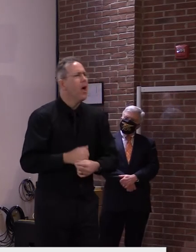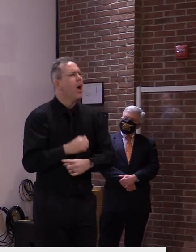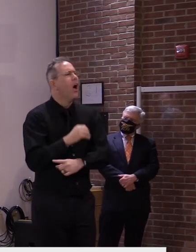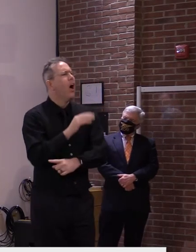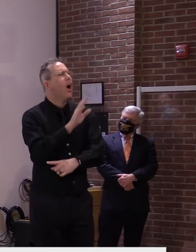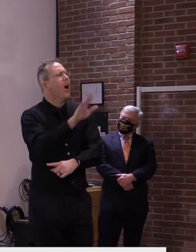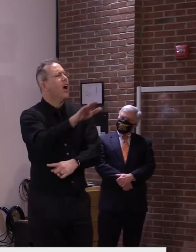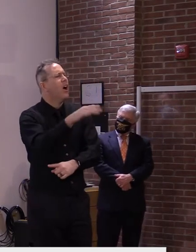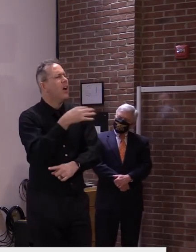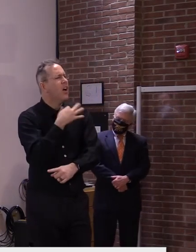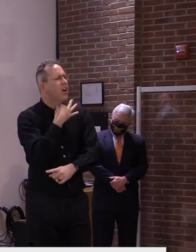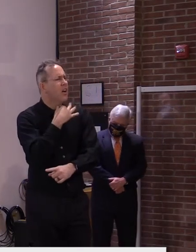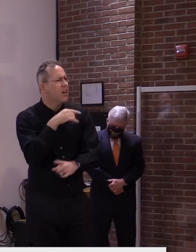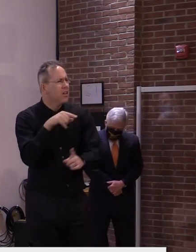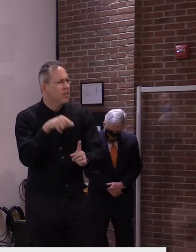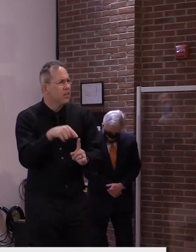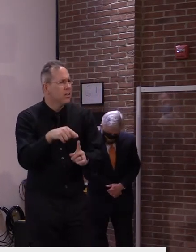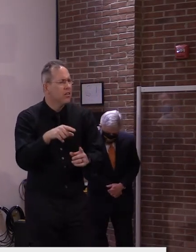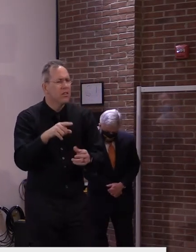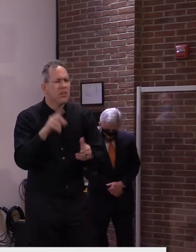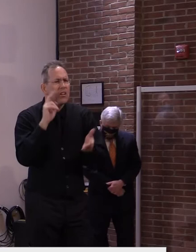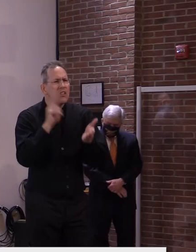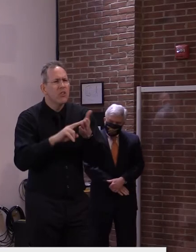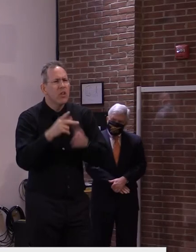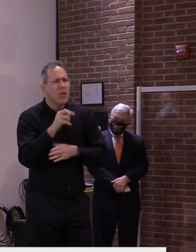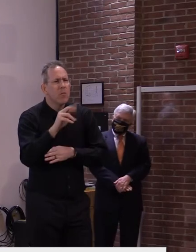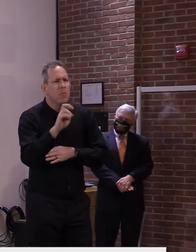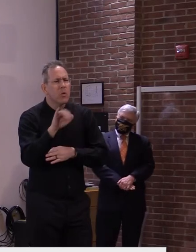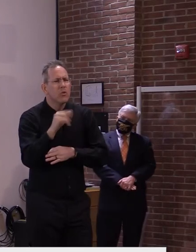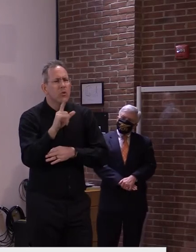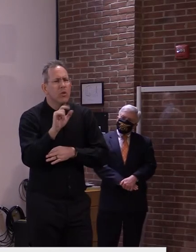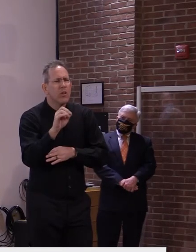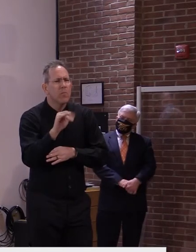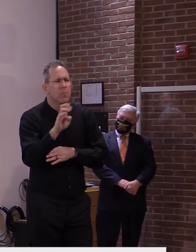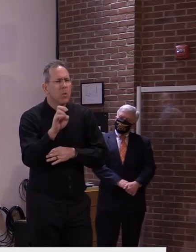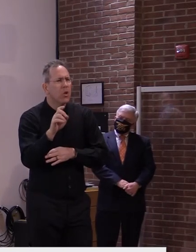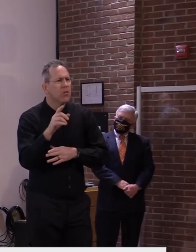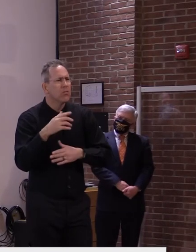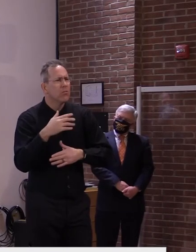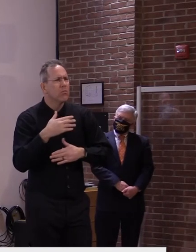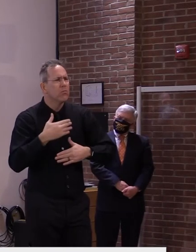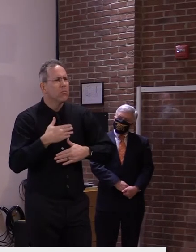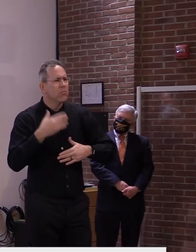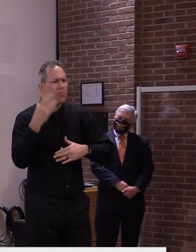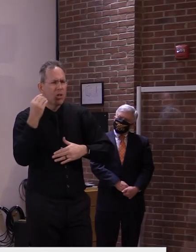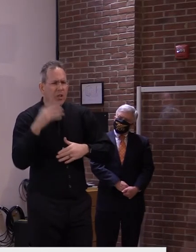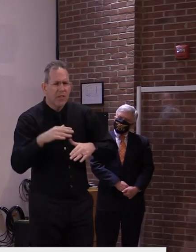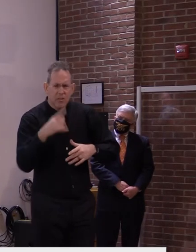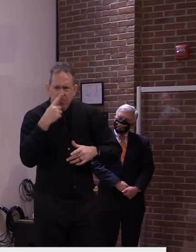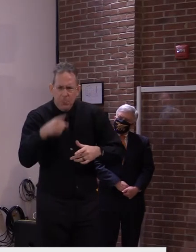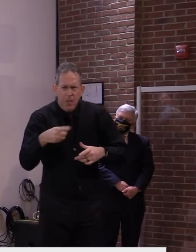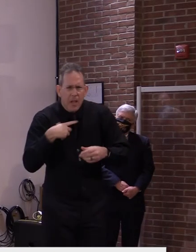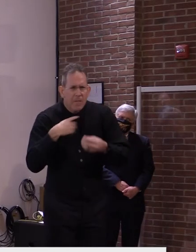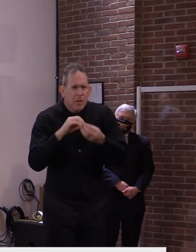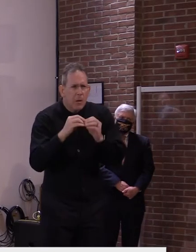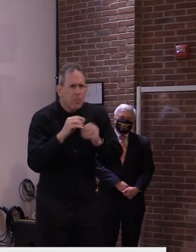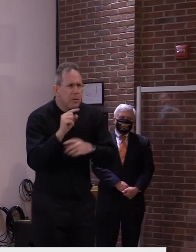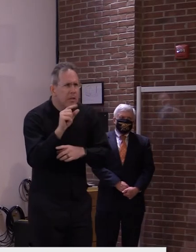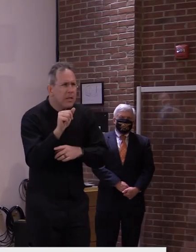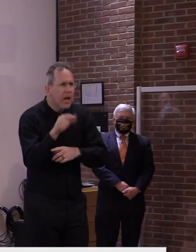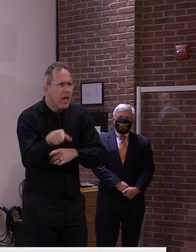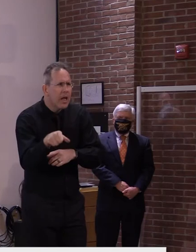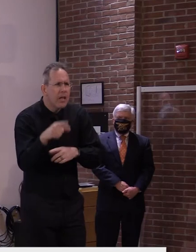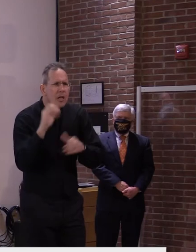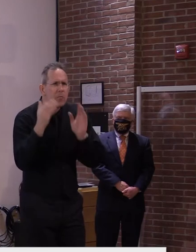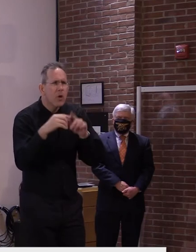Dr. Levine may want to weigh in. I might ask if you can tell me which neighboring states you're referring to.